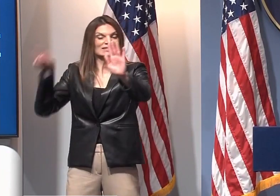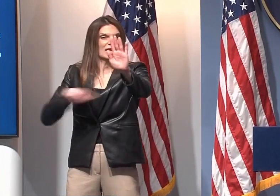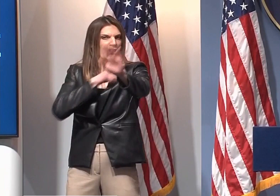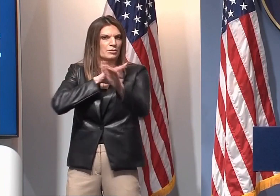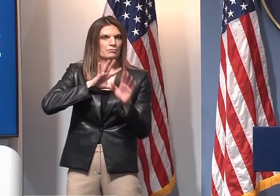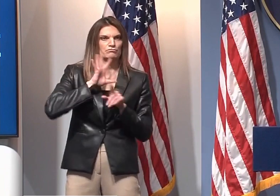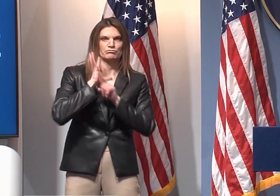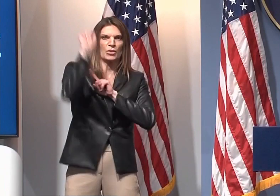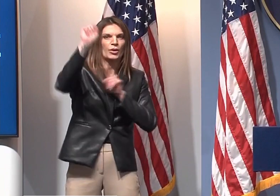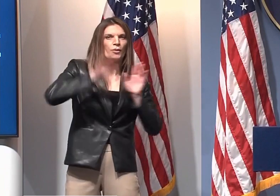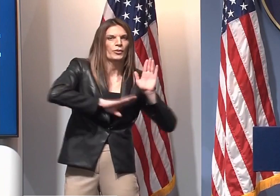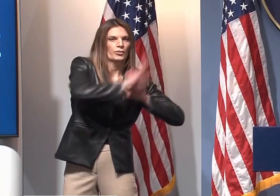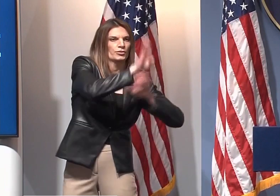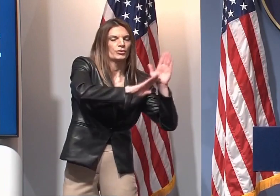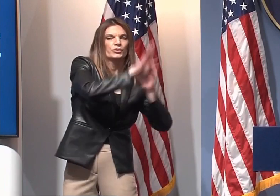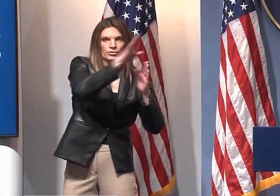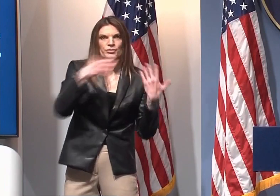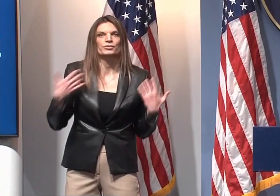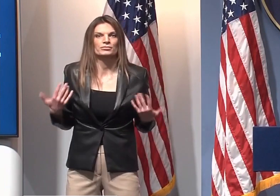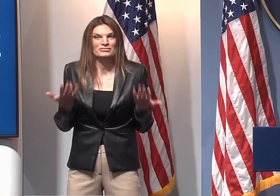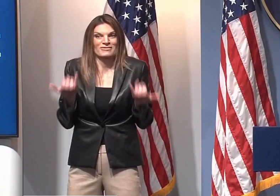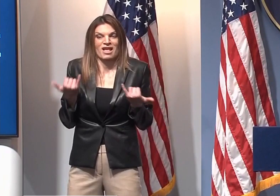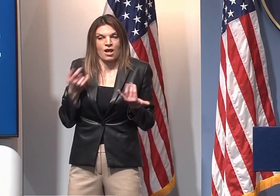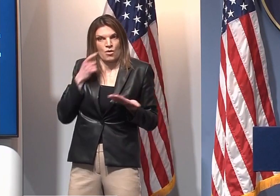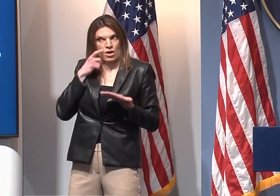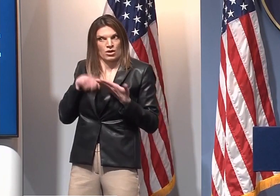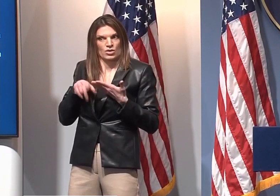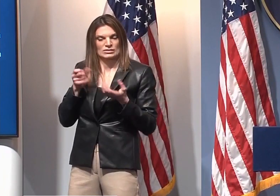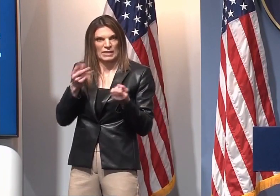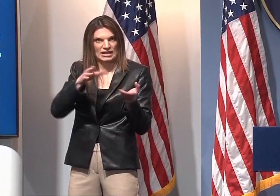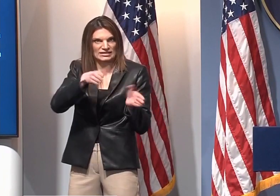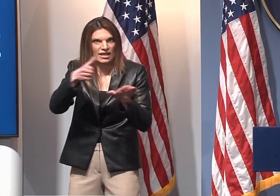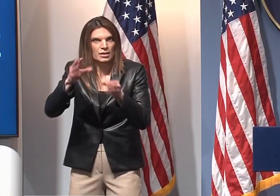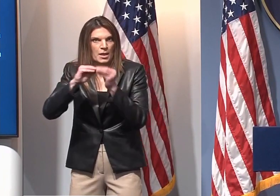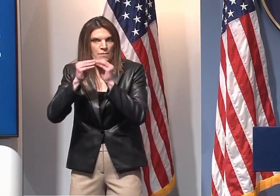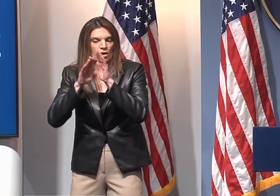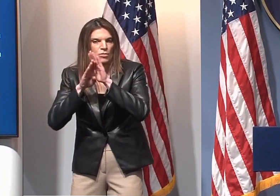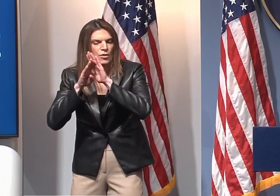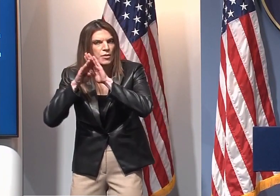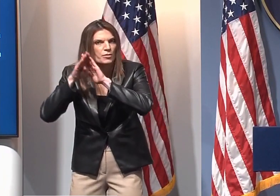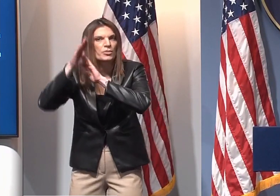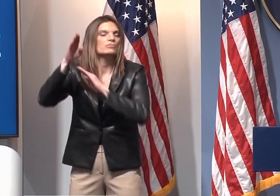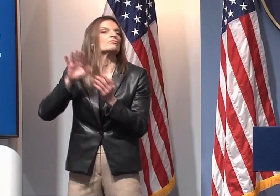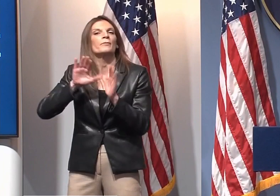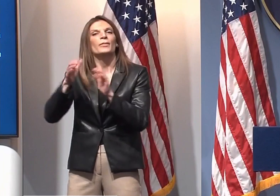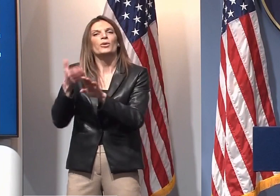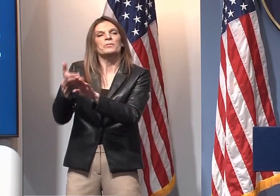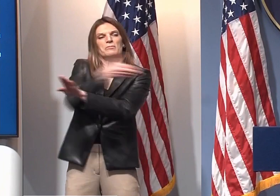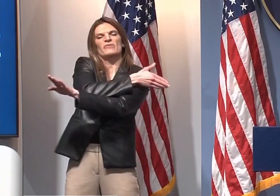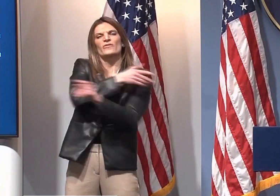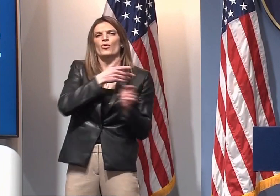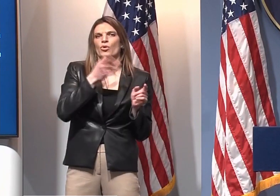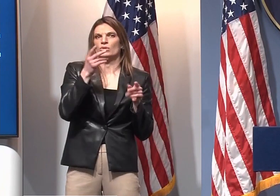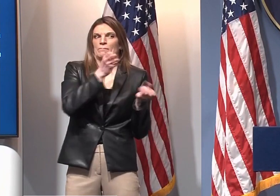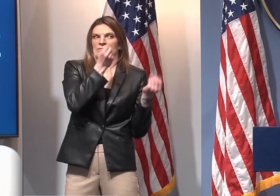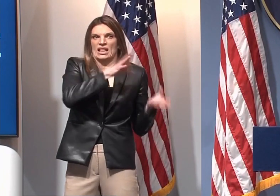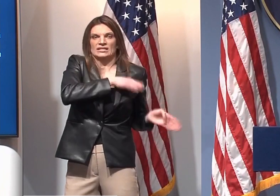pandemic. And the death rate is climbing quite quickly right now, maybe not at the same rate as during the second wave, but it's gone